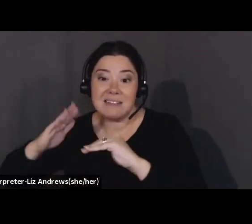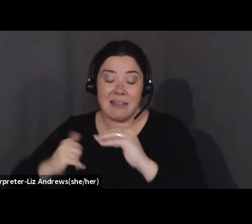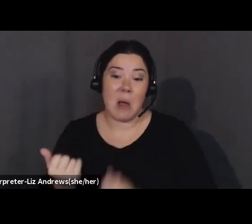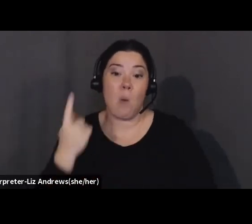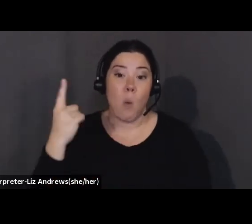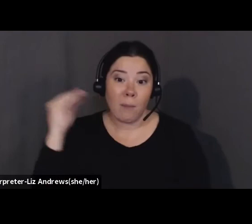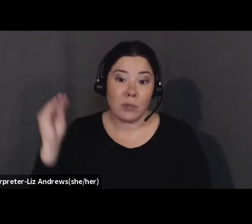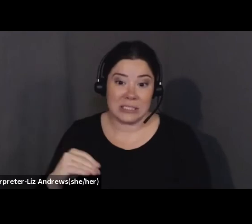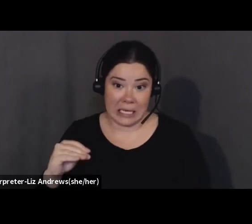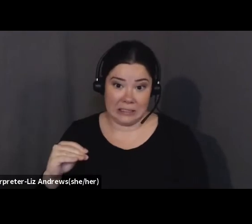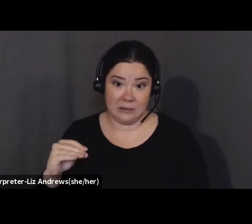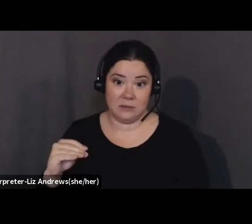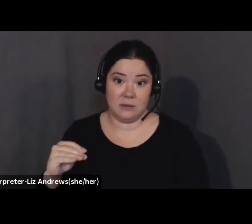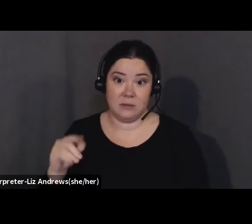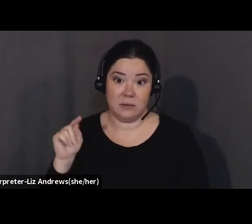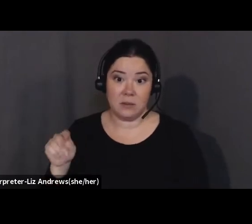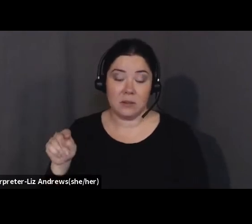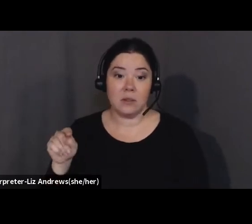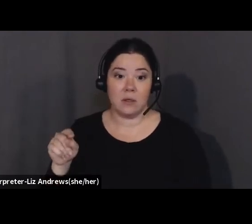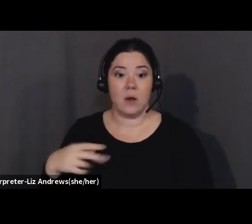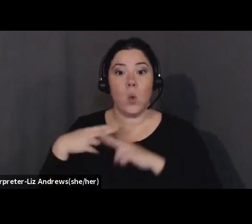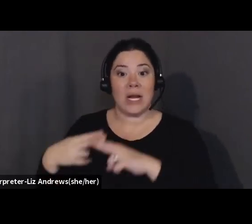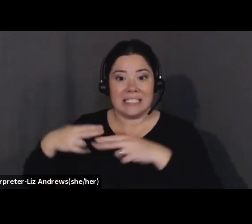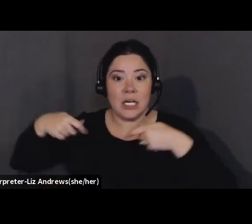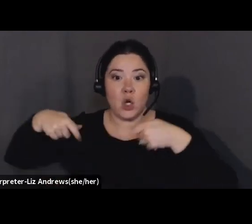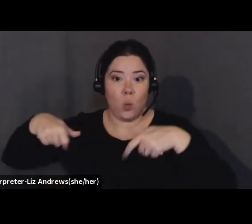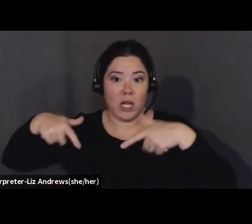1% were considered wheelchair accessible.